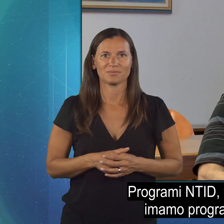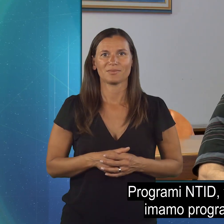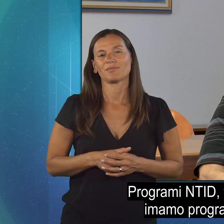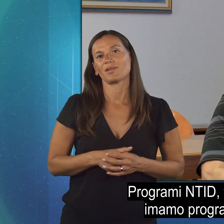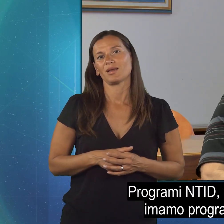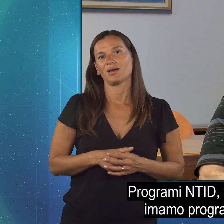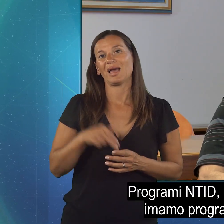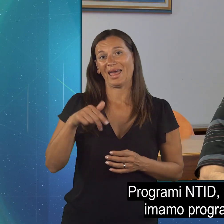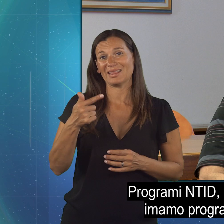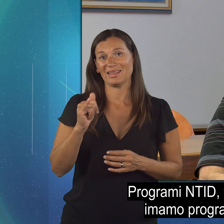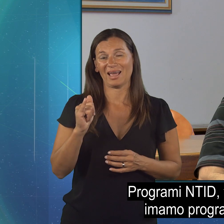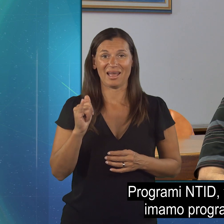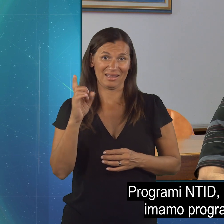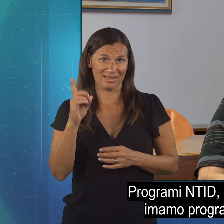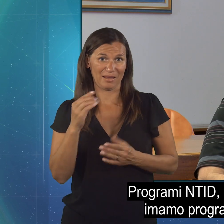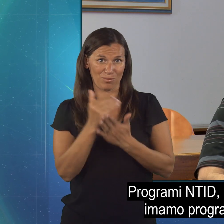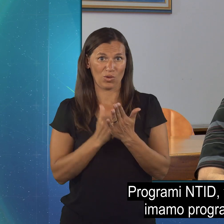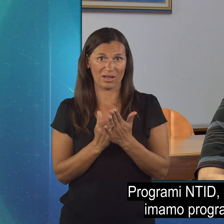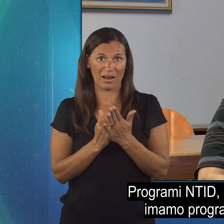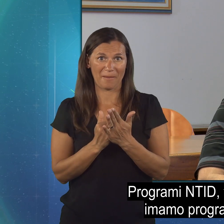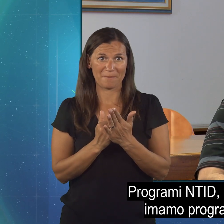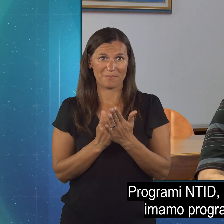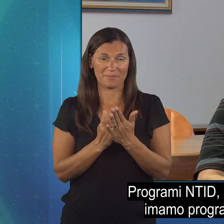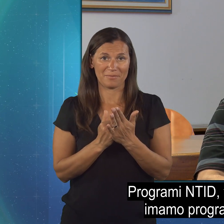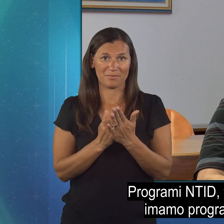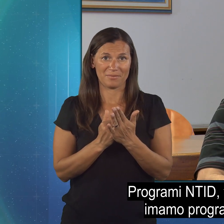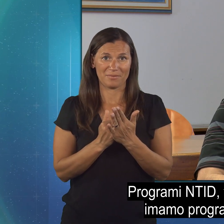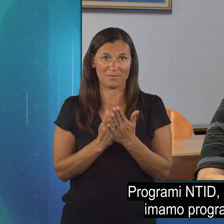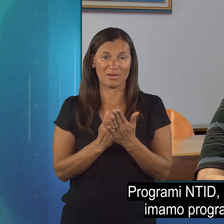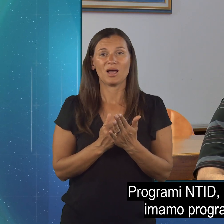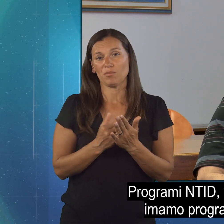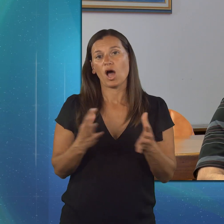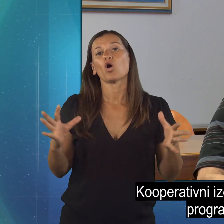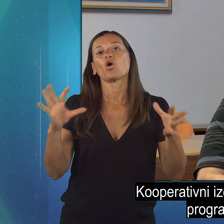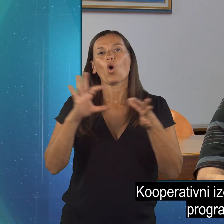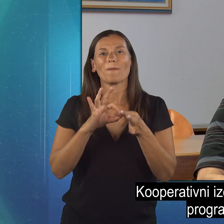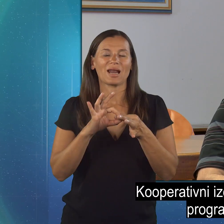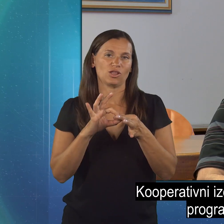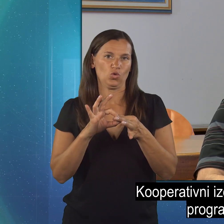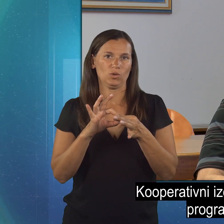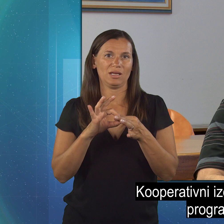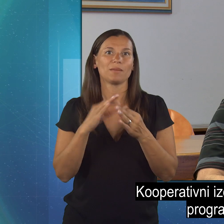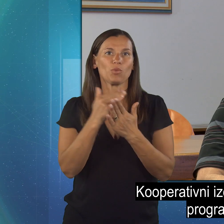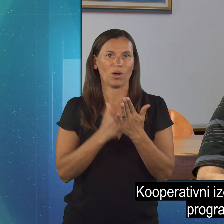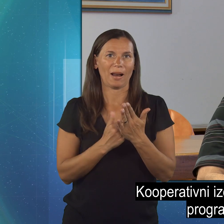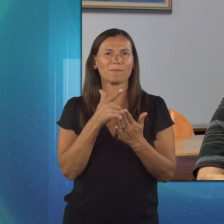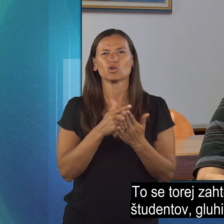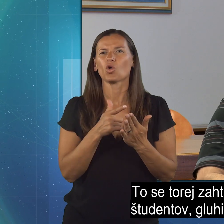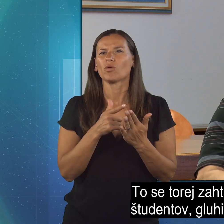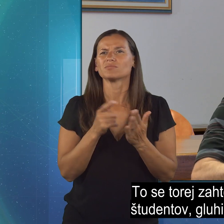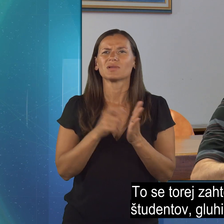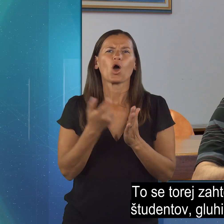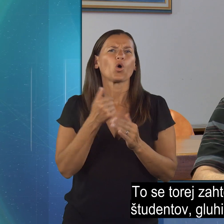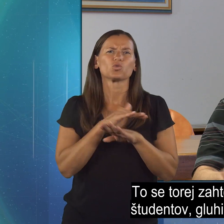Well, the NTID programs, as RIT, we have a co-op program, a cooperative education program. So this